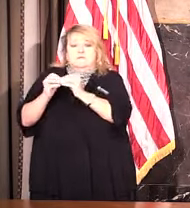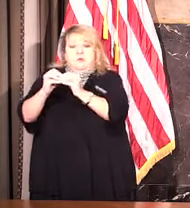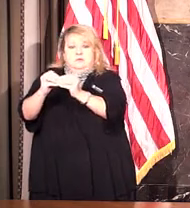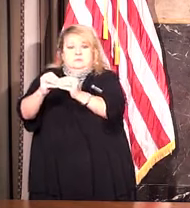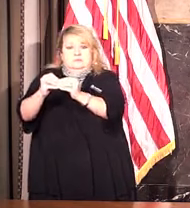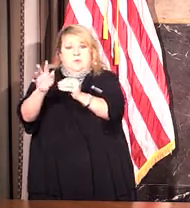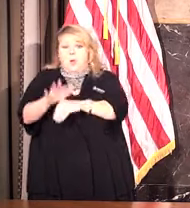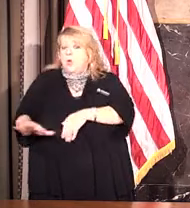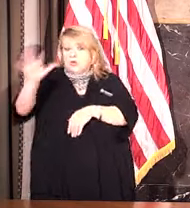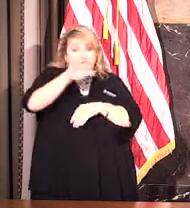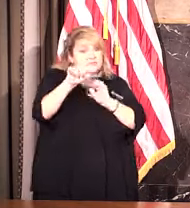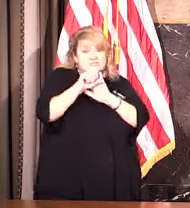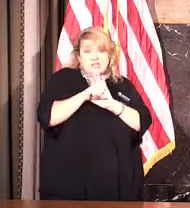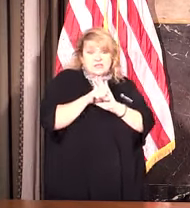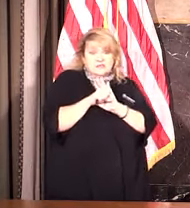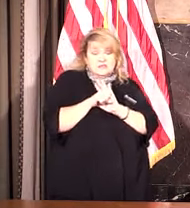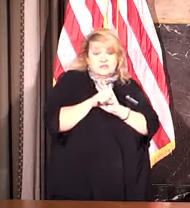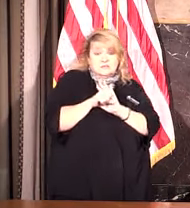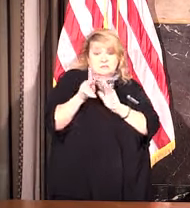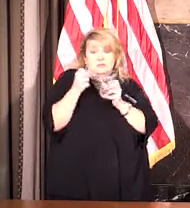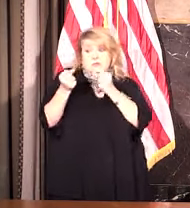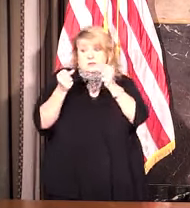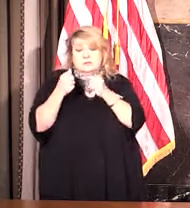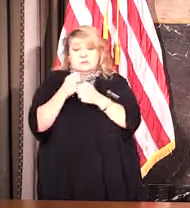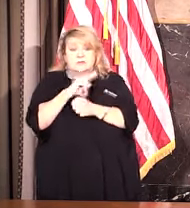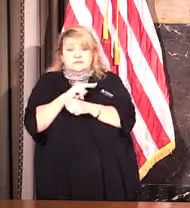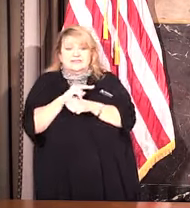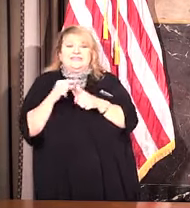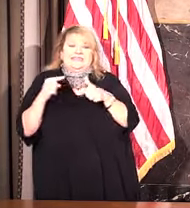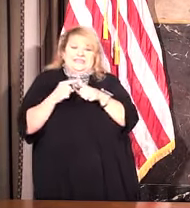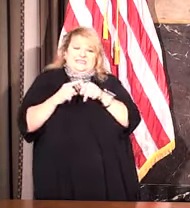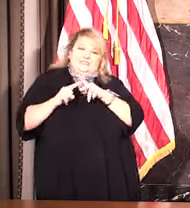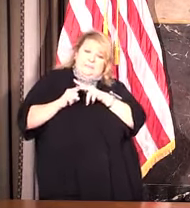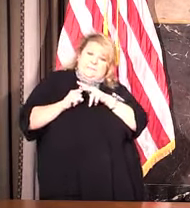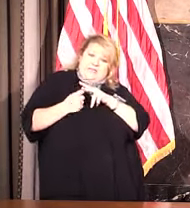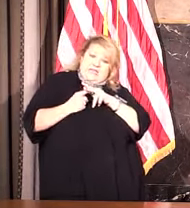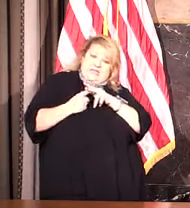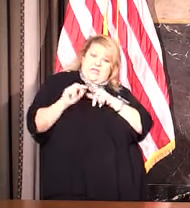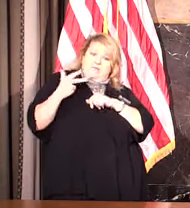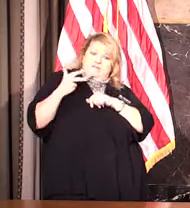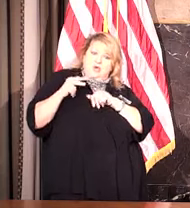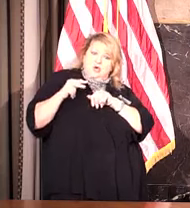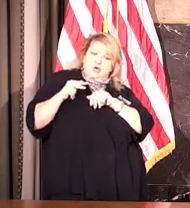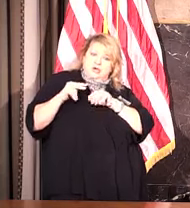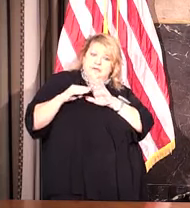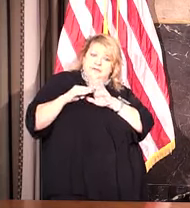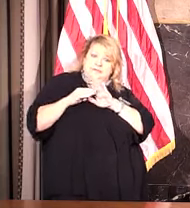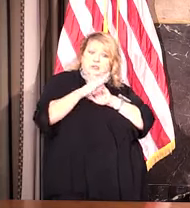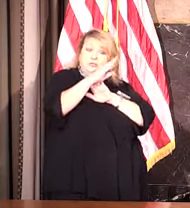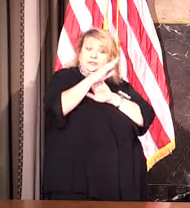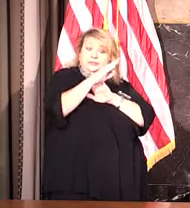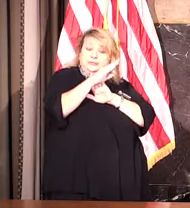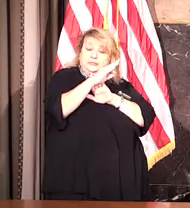state. This is the beginning of our third surge. We are squarely in it right